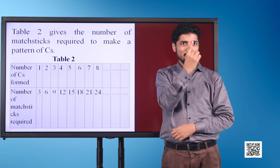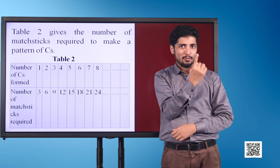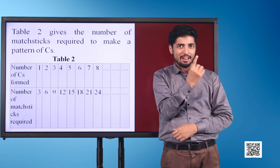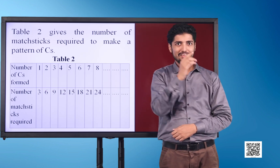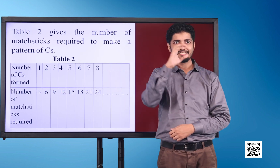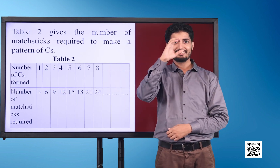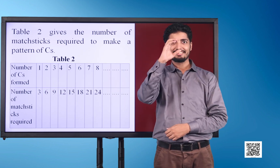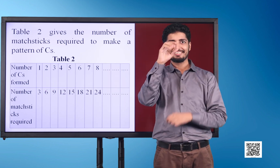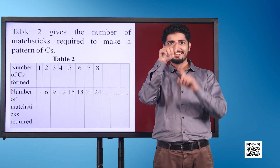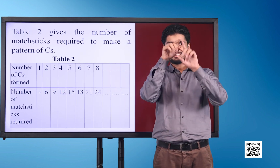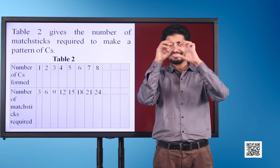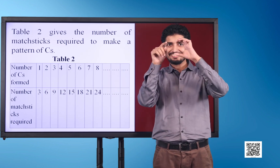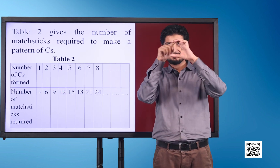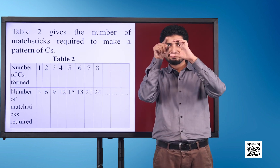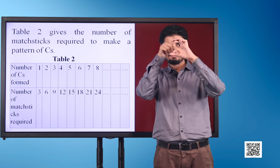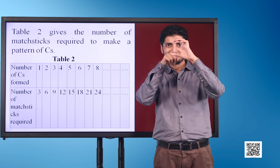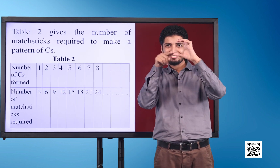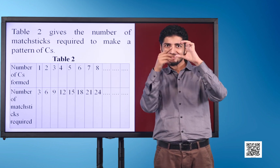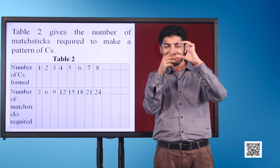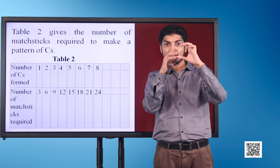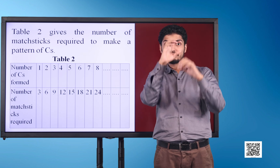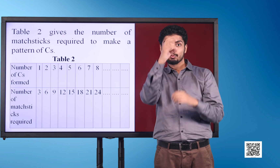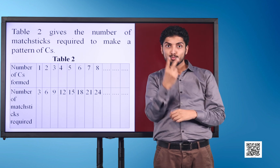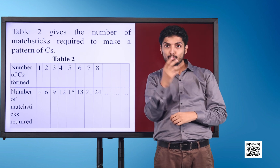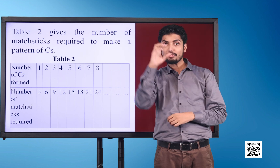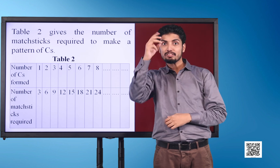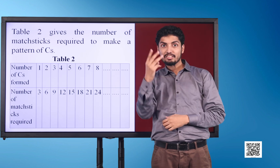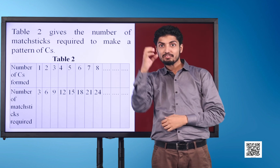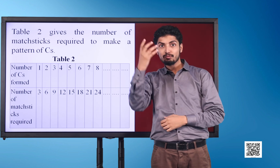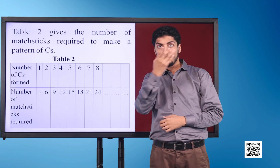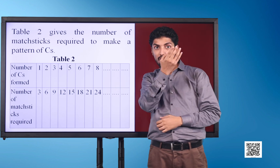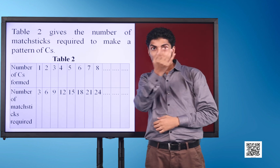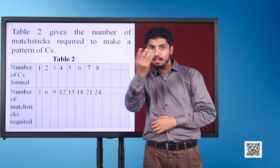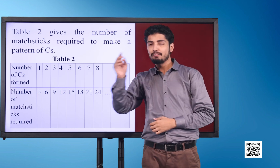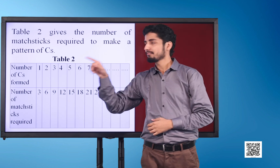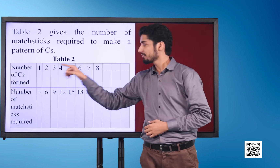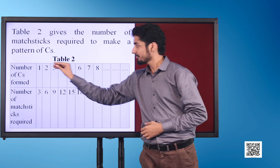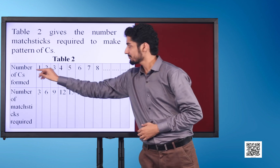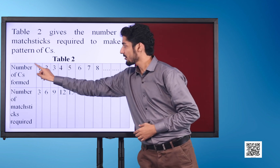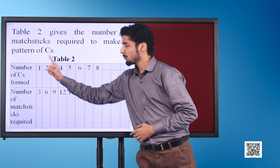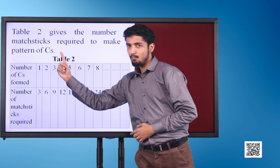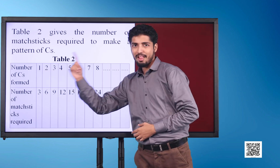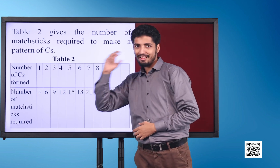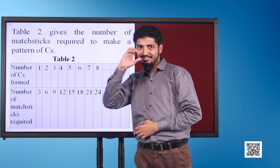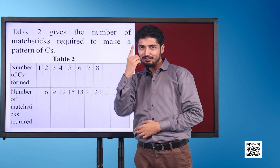Number of C's formed, number of matchsticks required. 1, 3, 2,